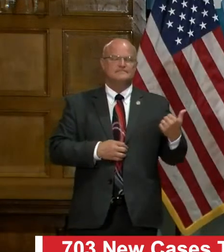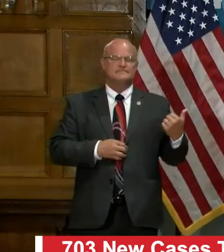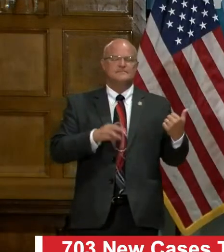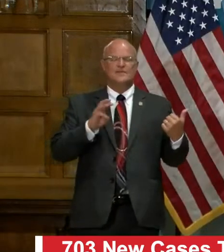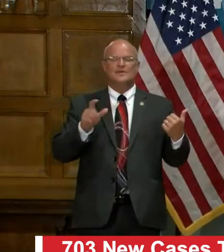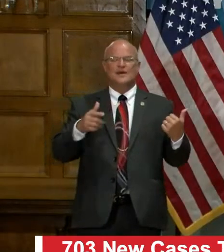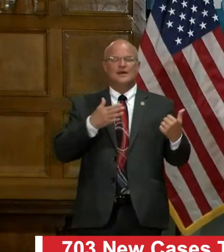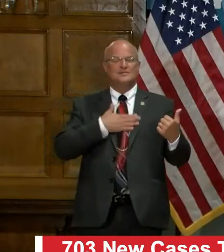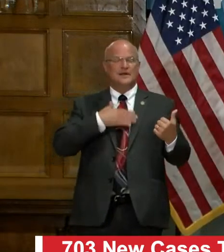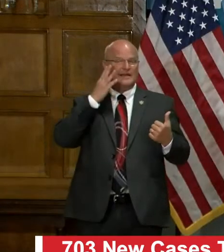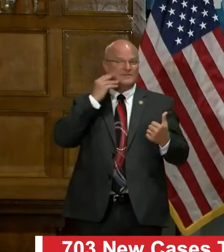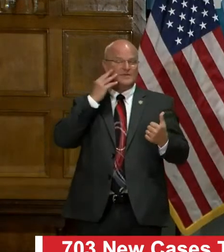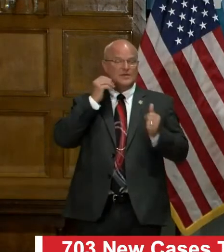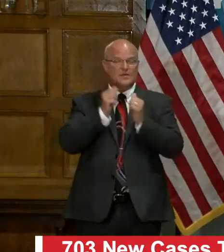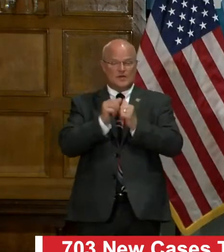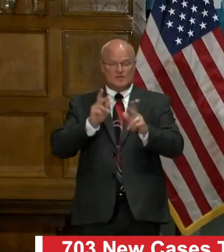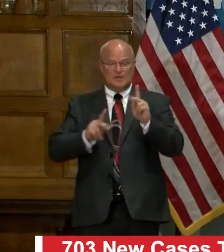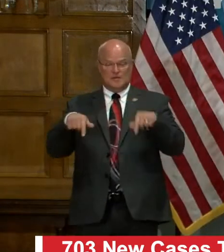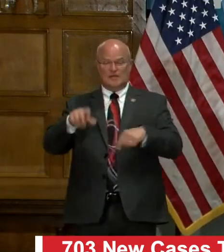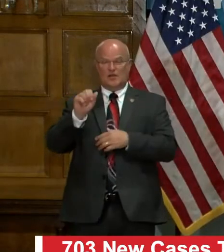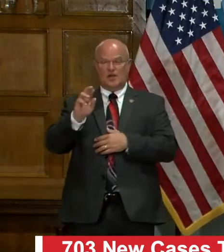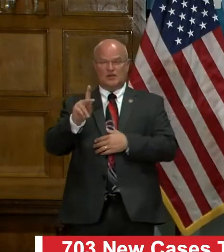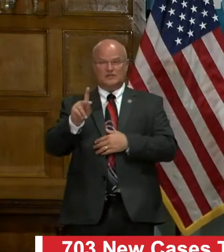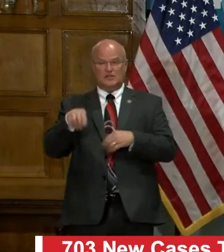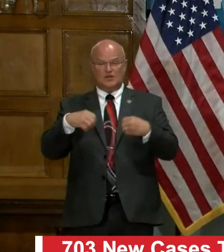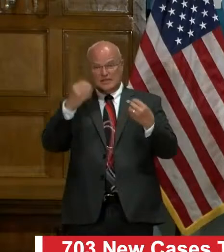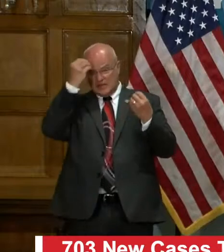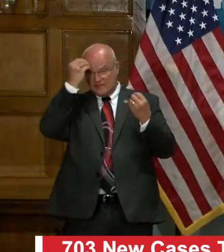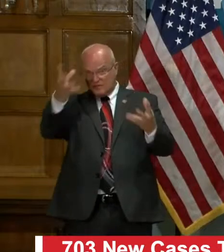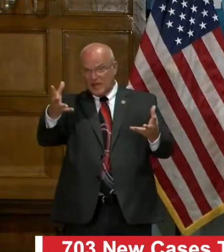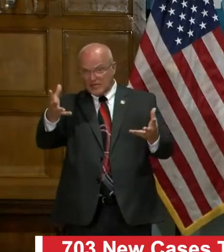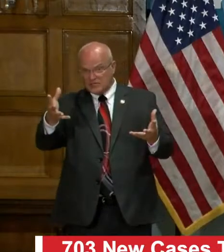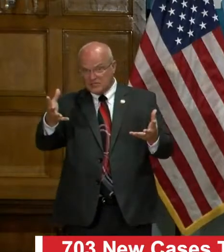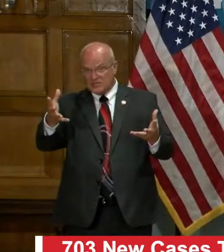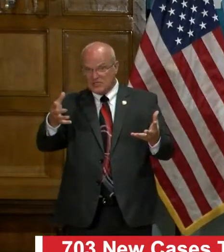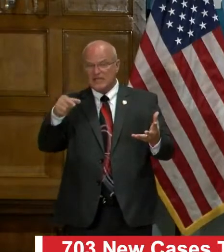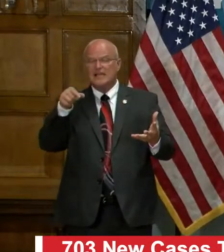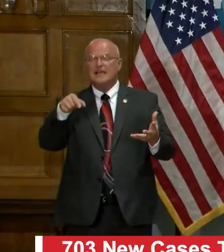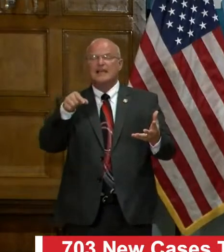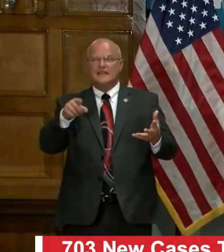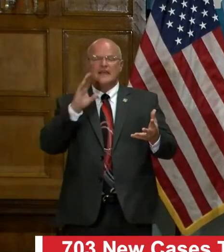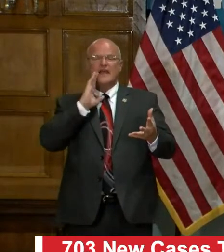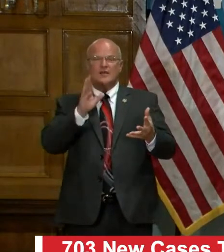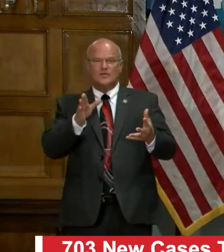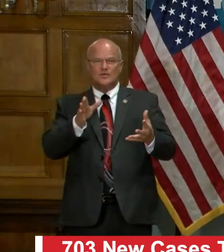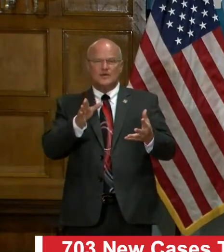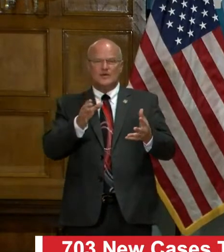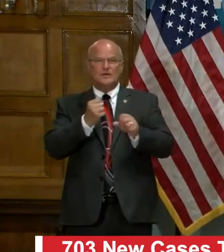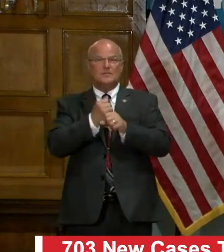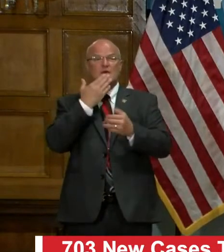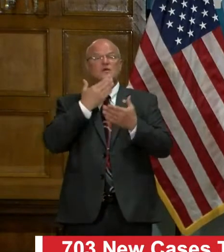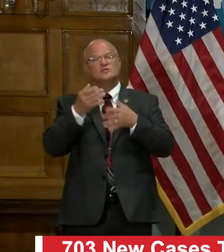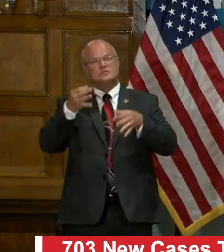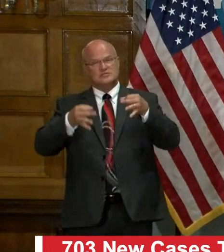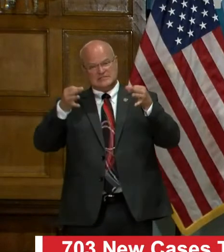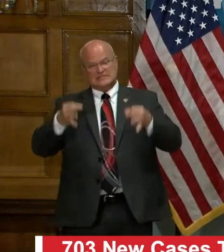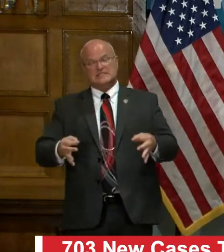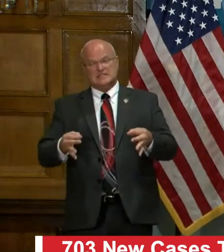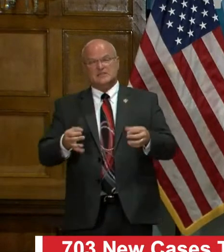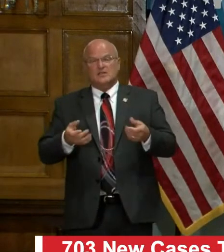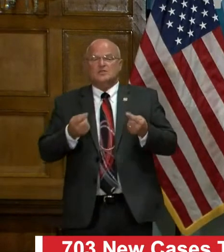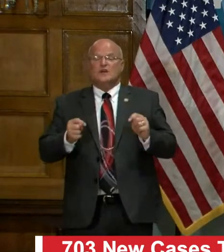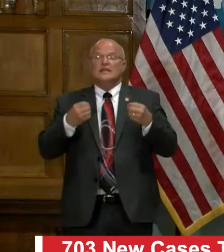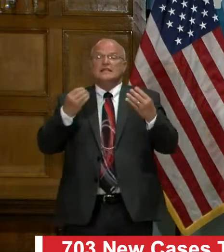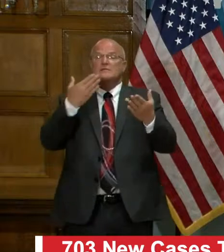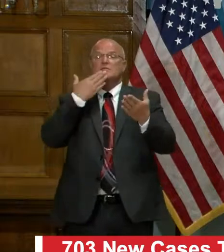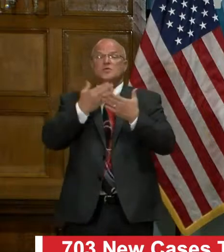Well, my experience with Arkansans is you give them information, they will make good judgments. We're trying to give them